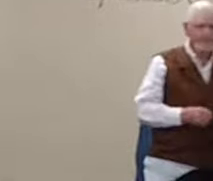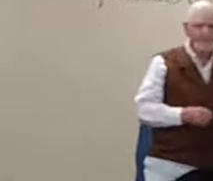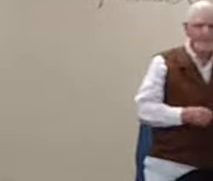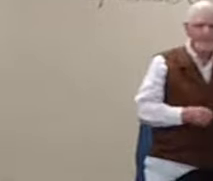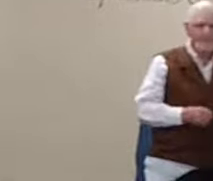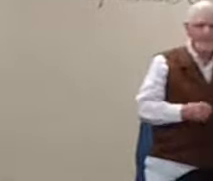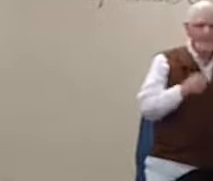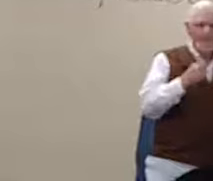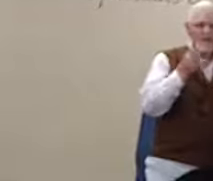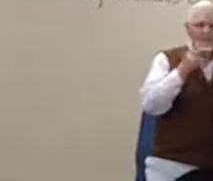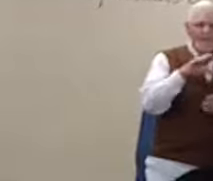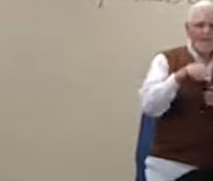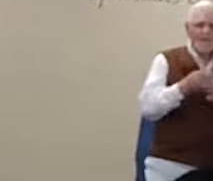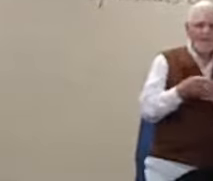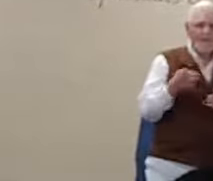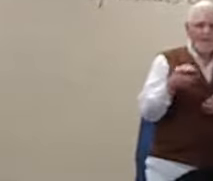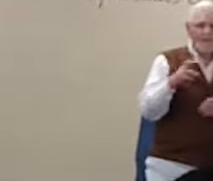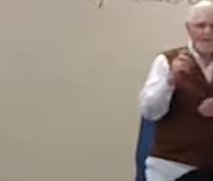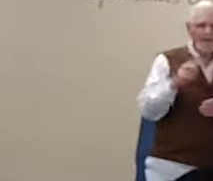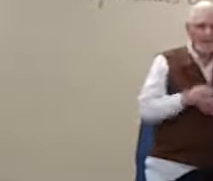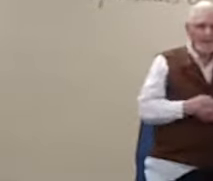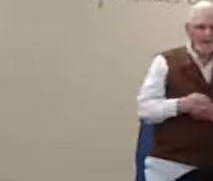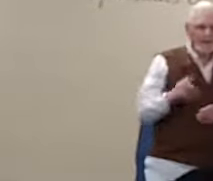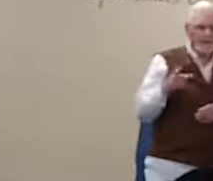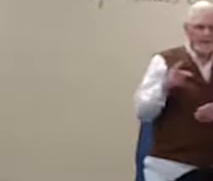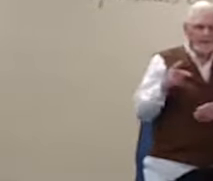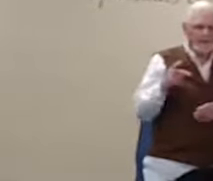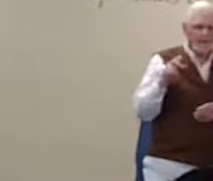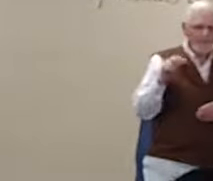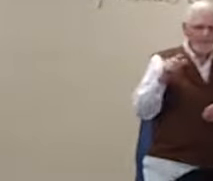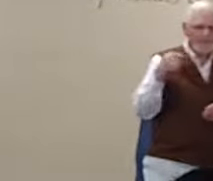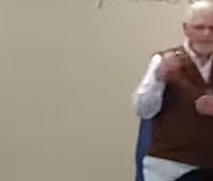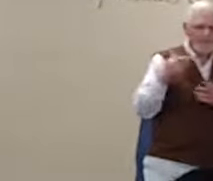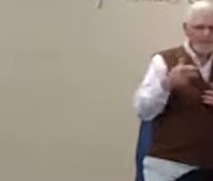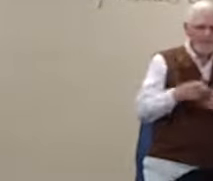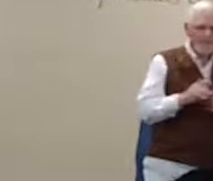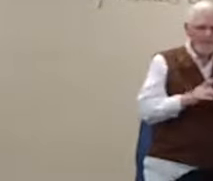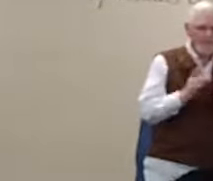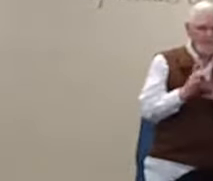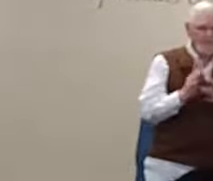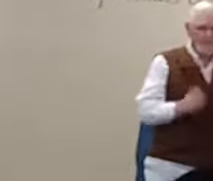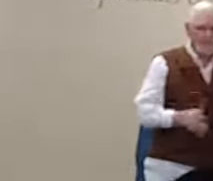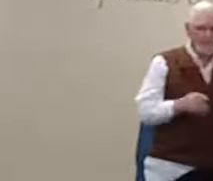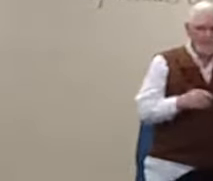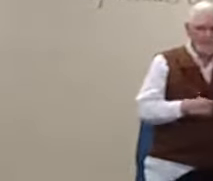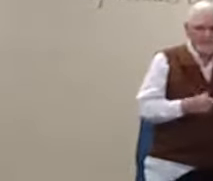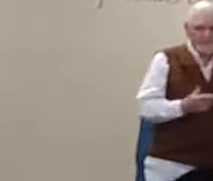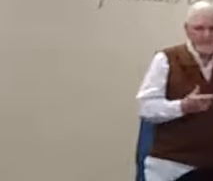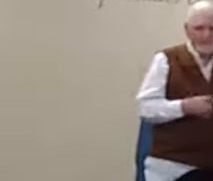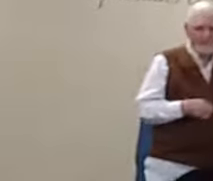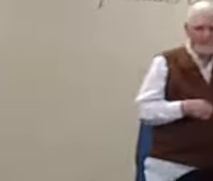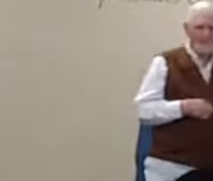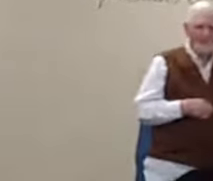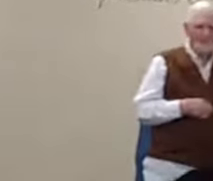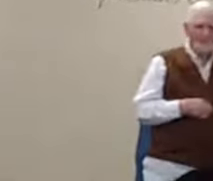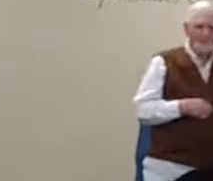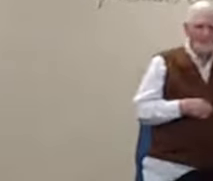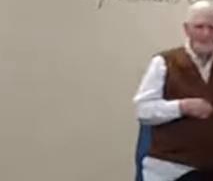I didn't see all the hands go up. How many of you are second generation? Your parent, you grew up in a Christian home. Second generation. I'll edit